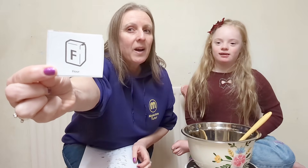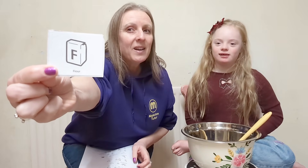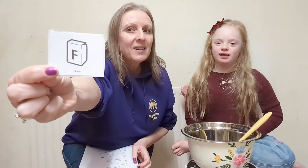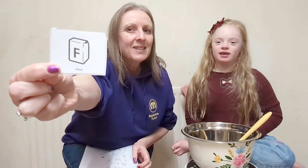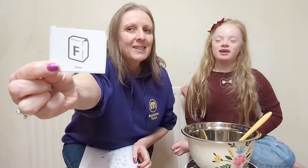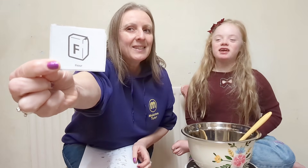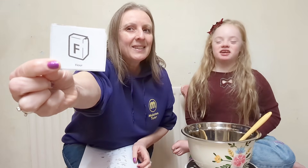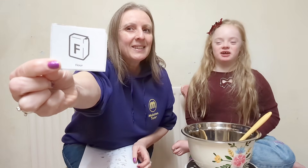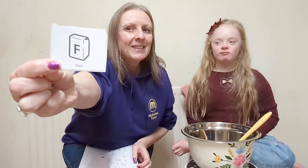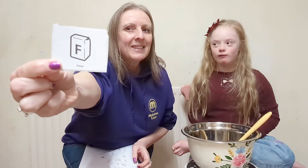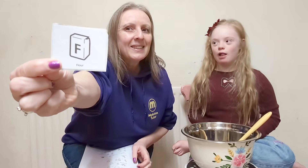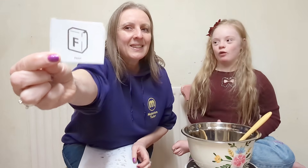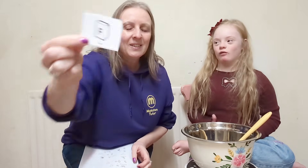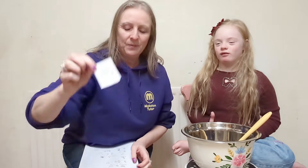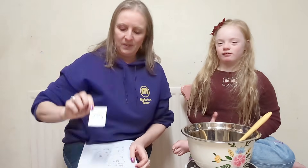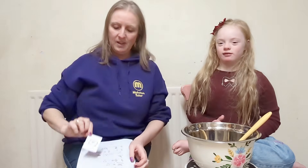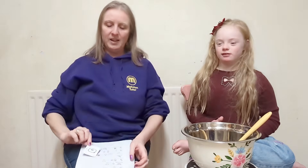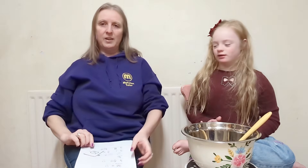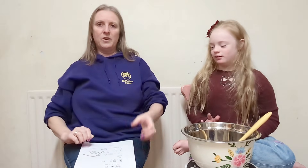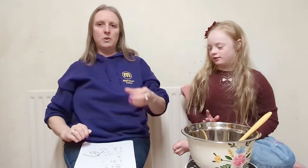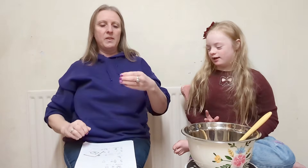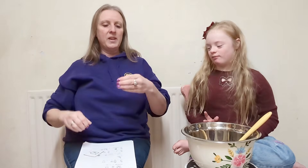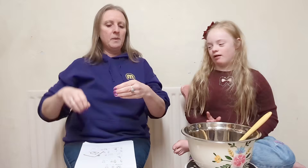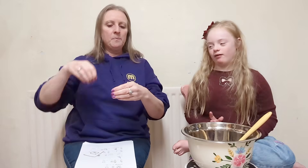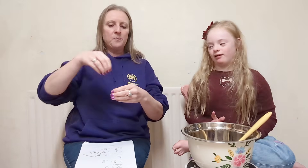flour. Easy. Yeah, so you ready?